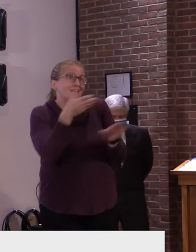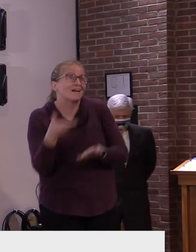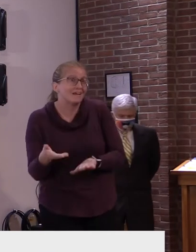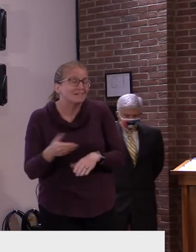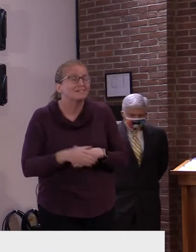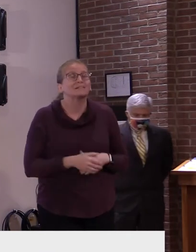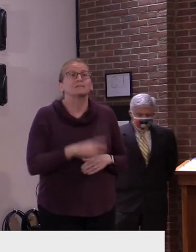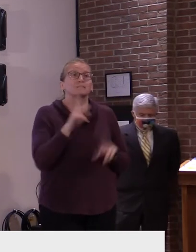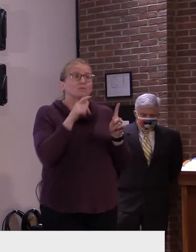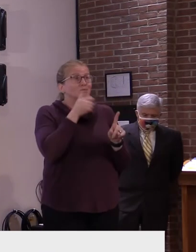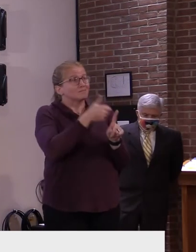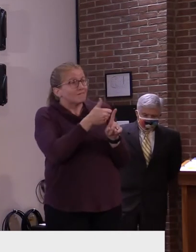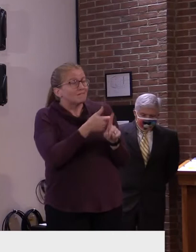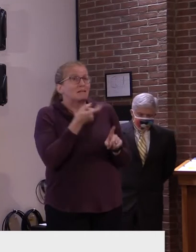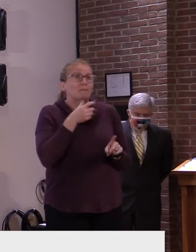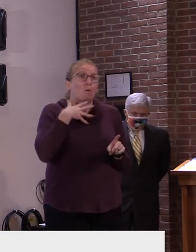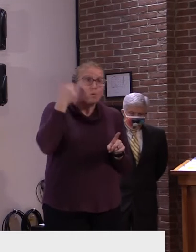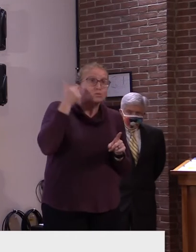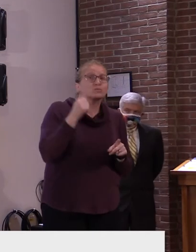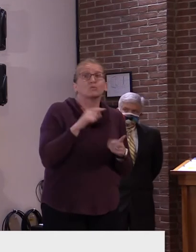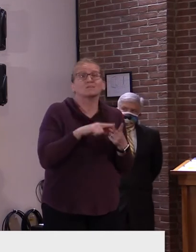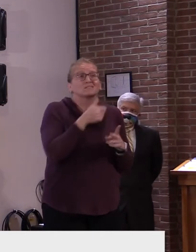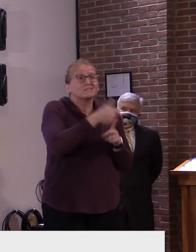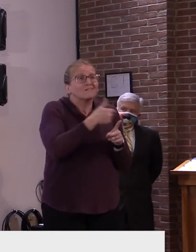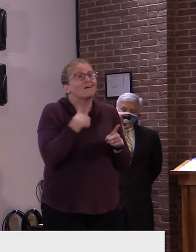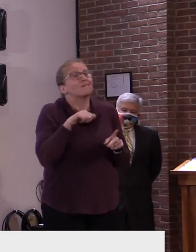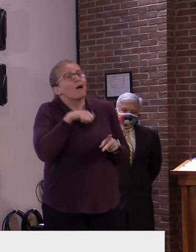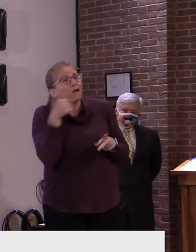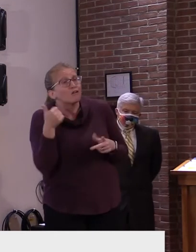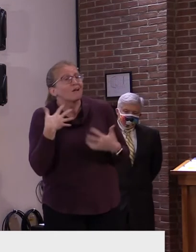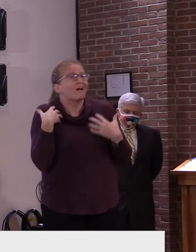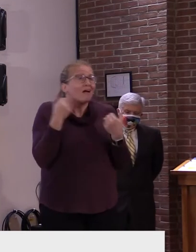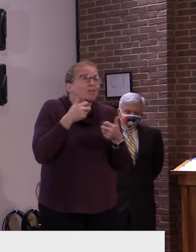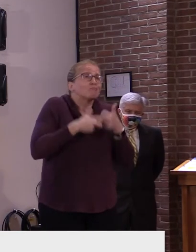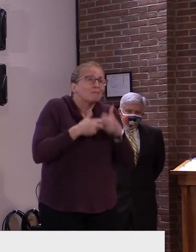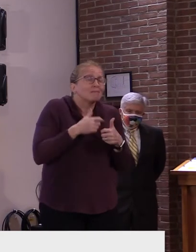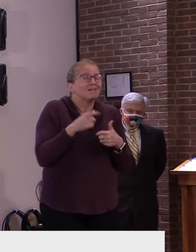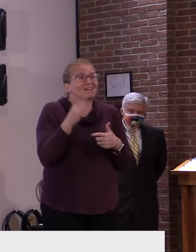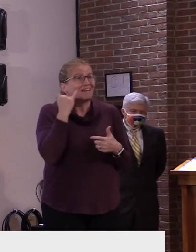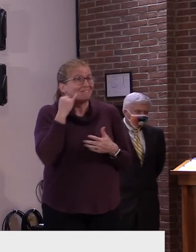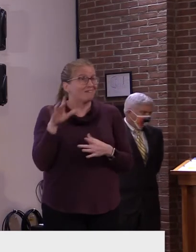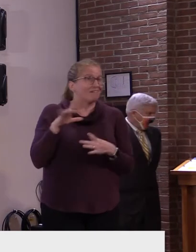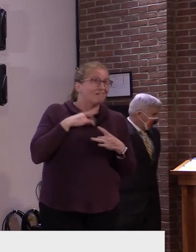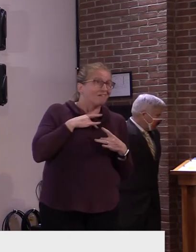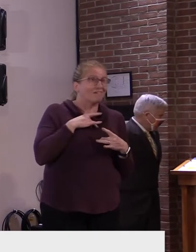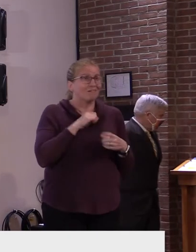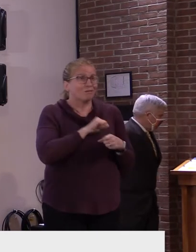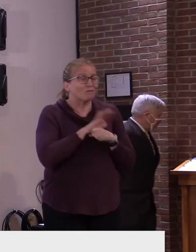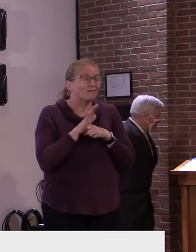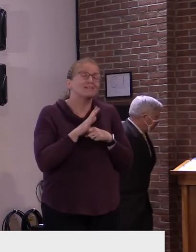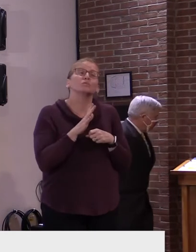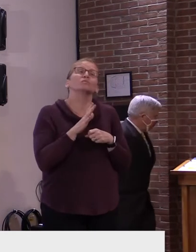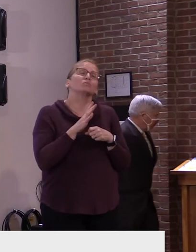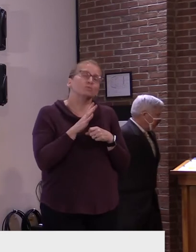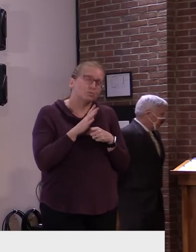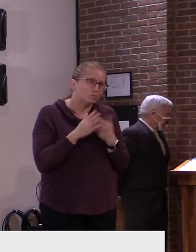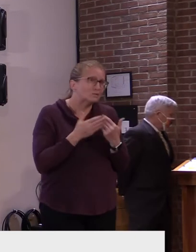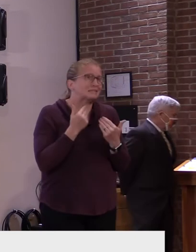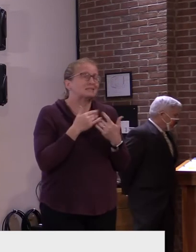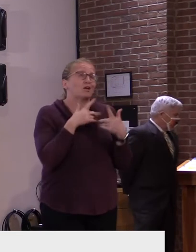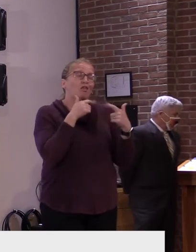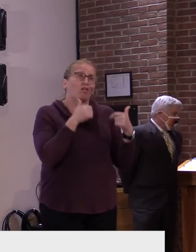with chronic illness or other underlying conditions so we marked this somber occasion the state's